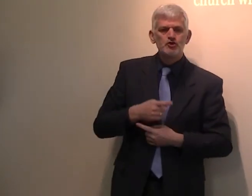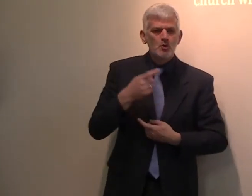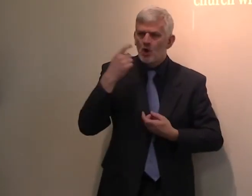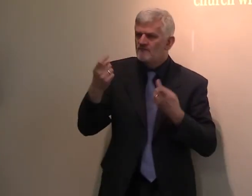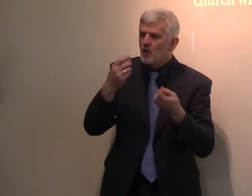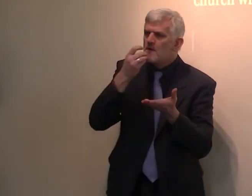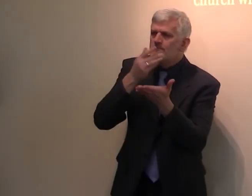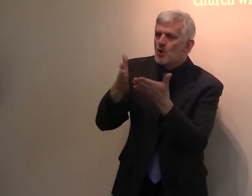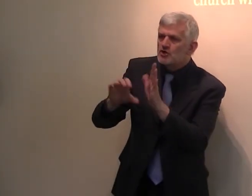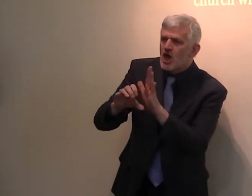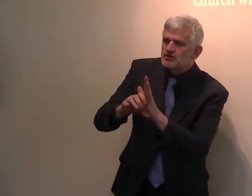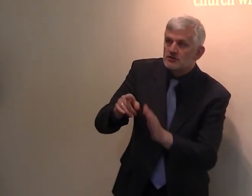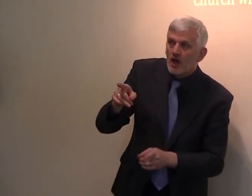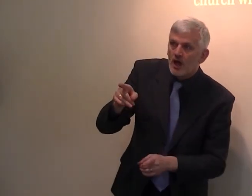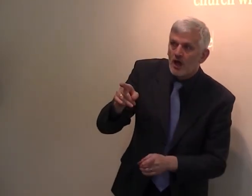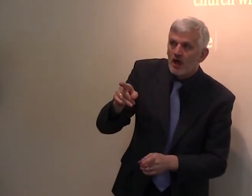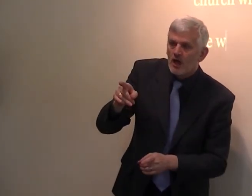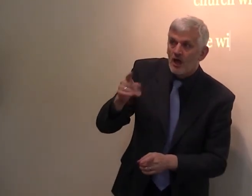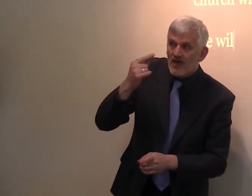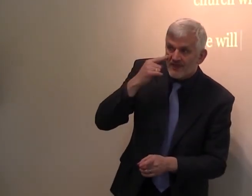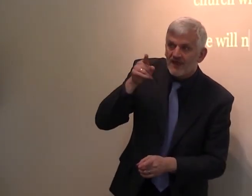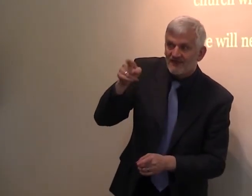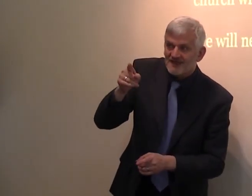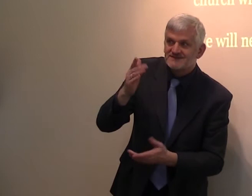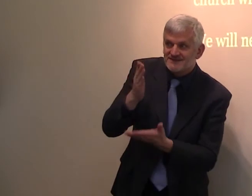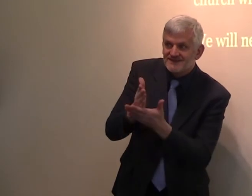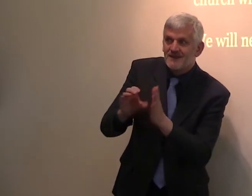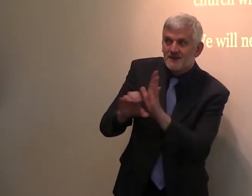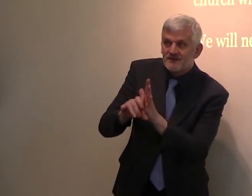don't join it. The day you join it, you will spoil it.